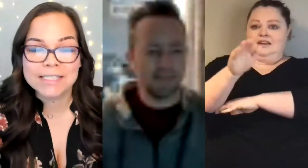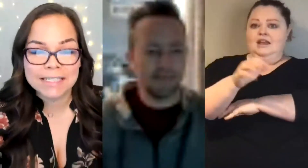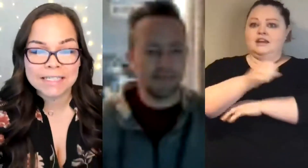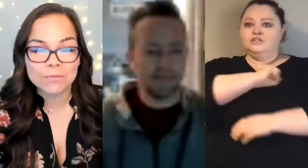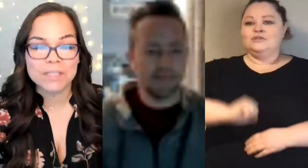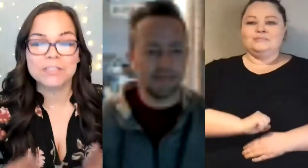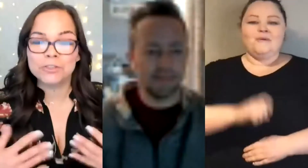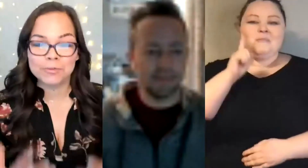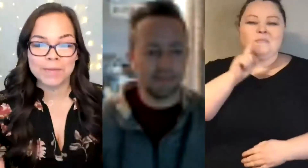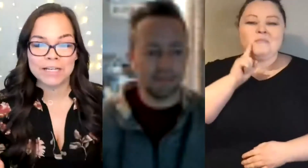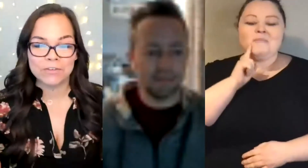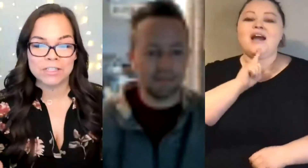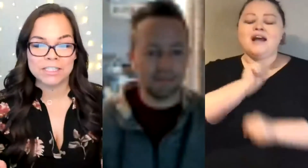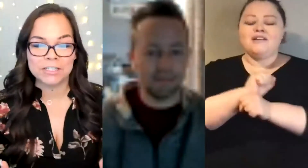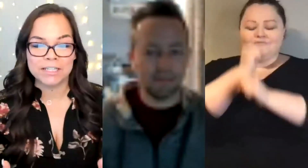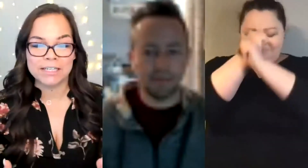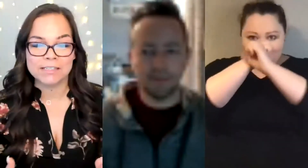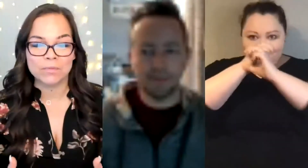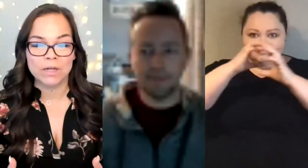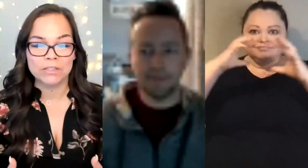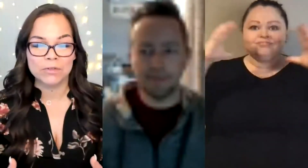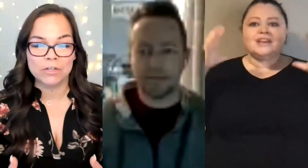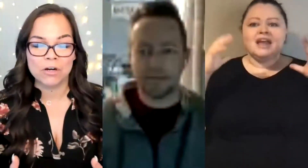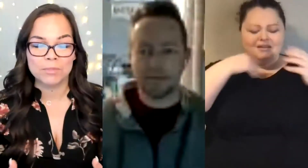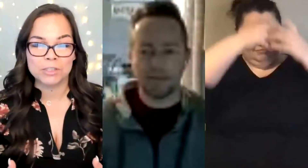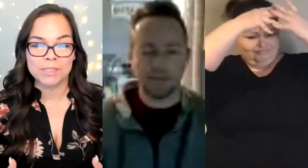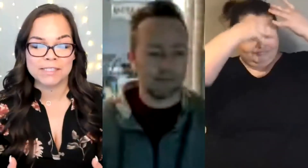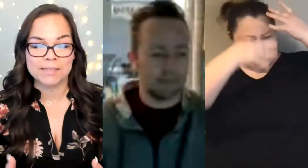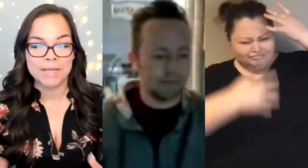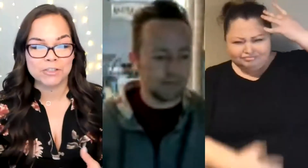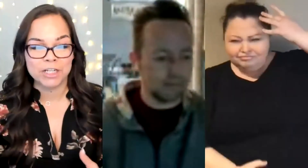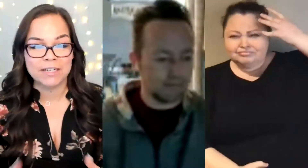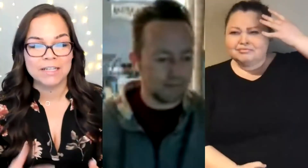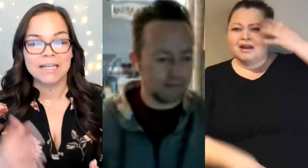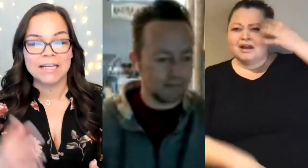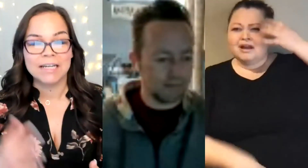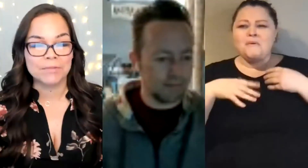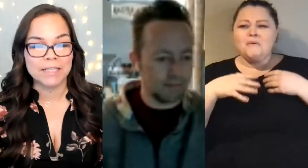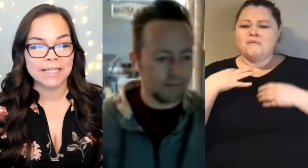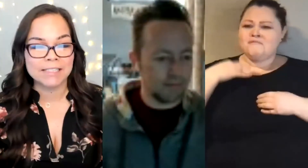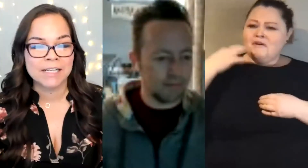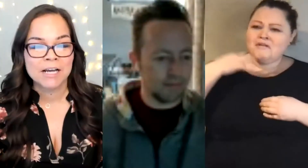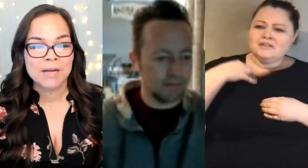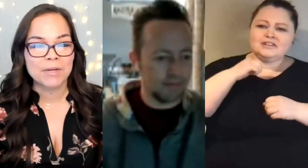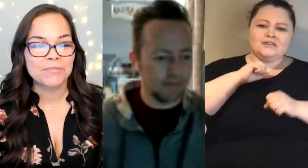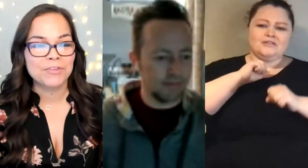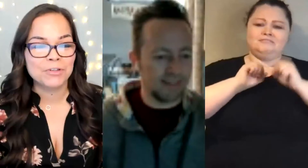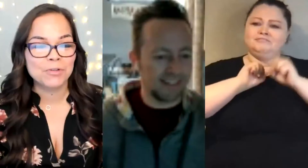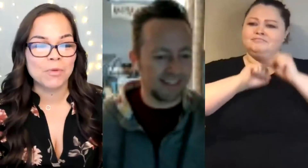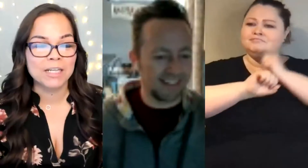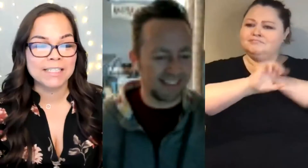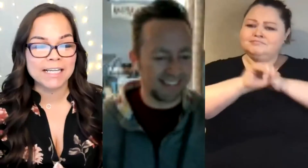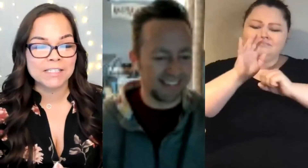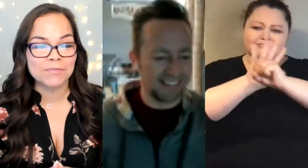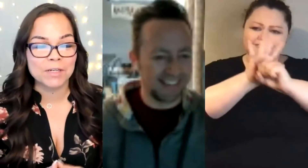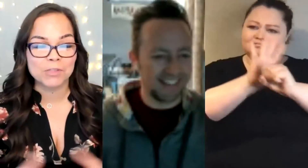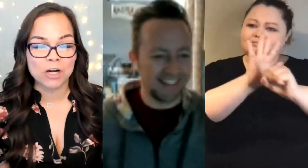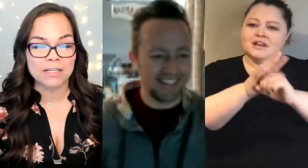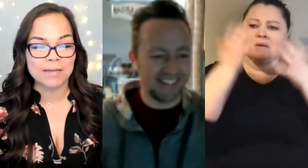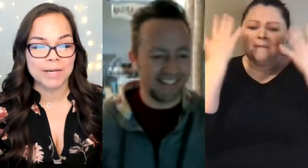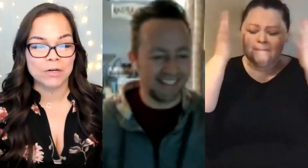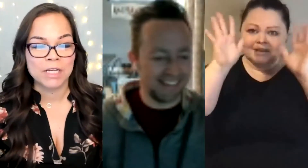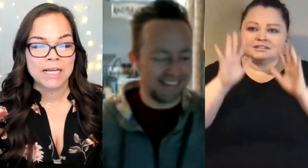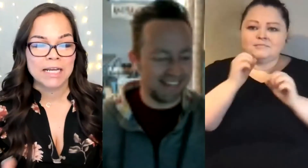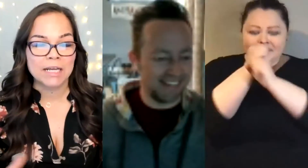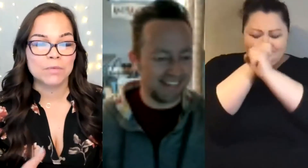of our city with too many volunteer gigs and well-known accomplishments to mention. I can relate. But if you want a taste of what I'm